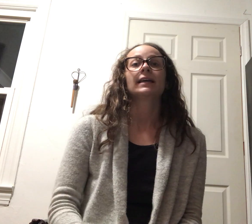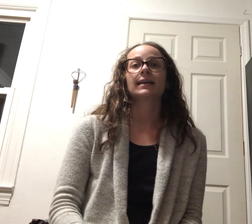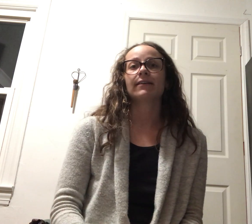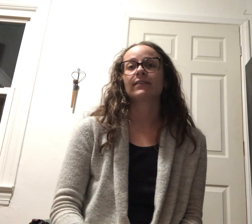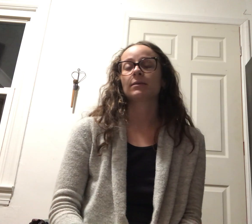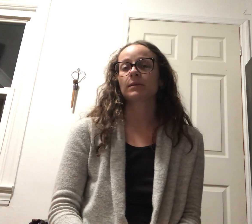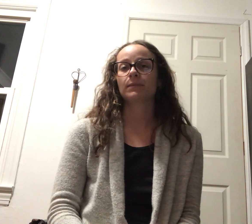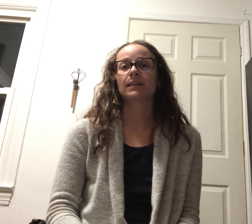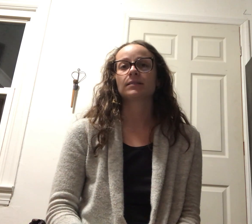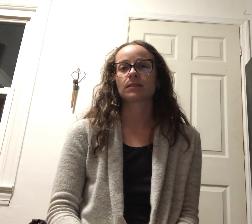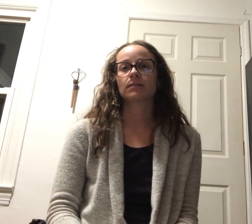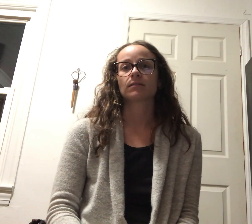Yeah, Vietnamese.